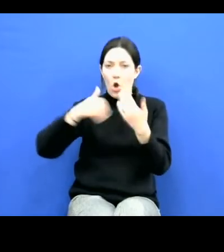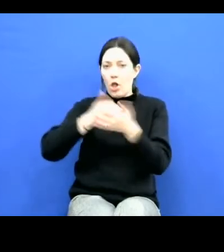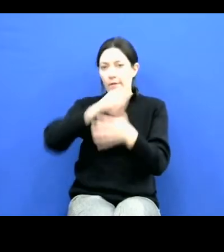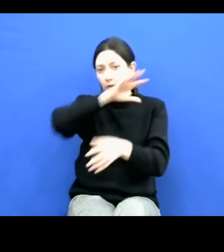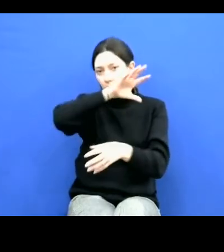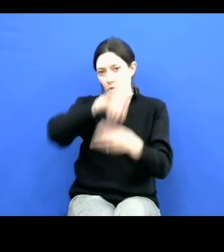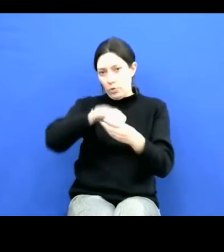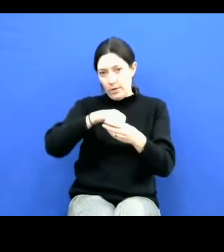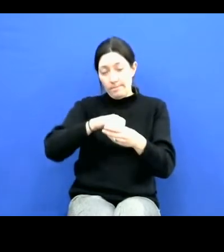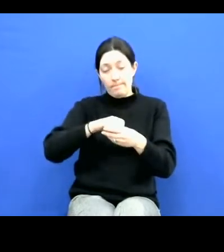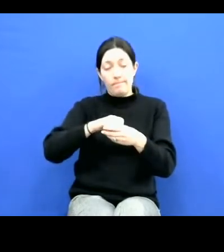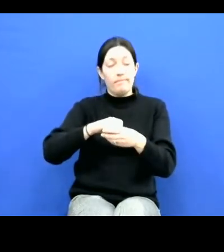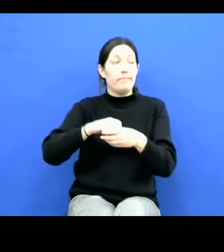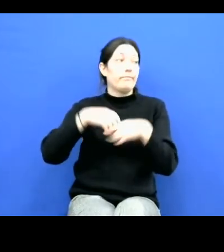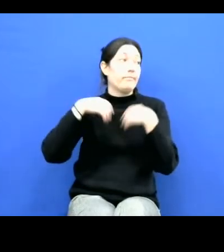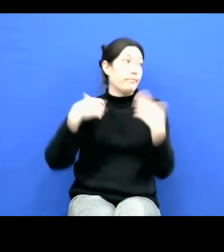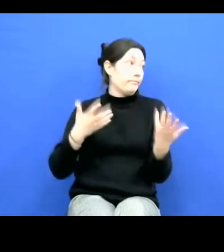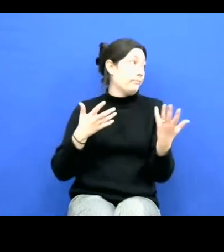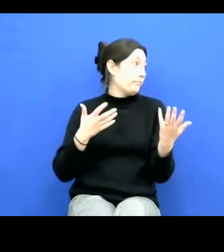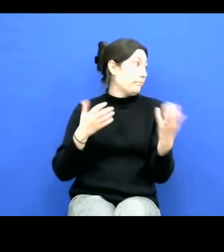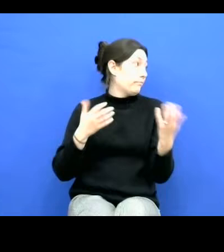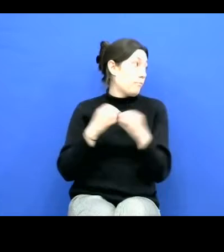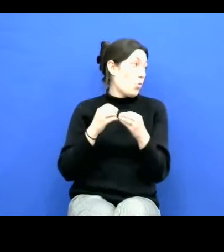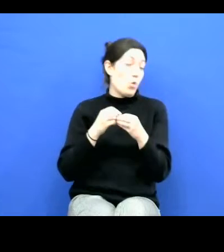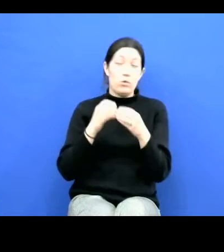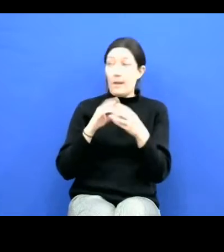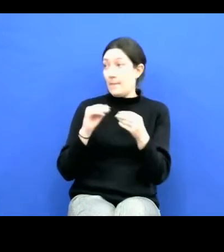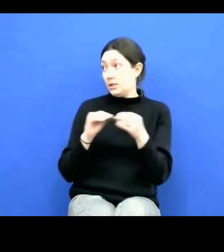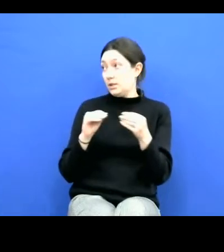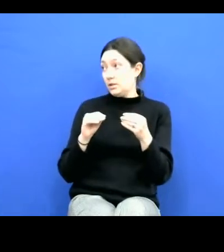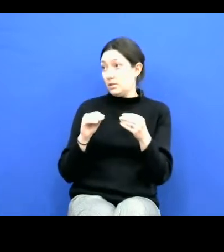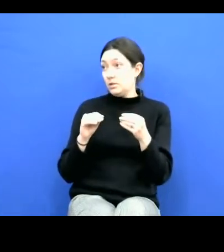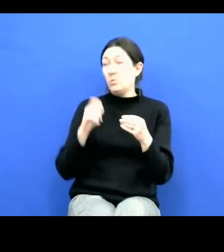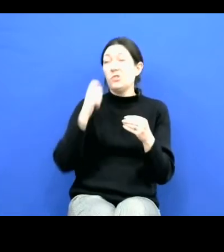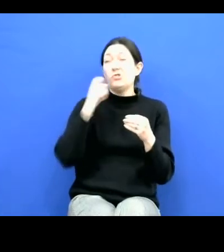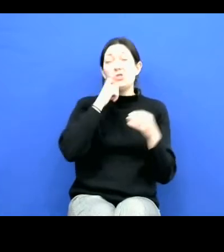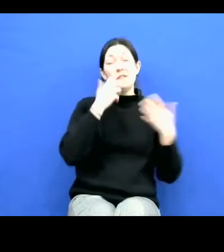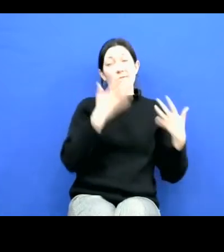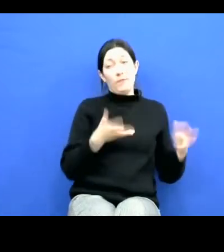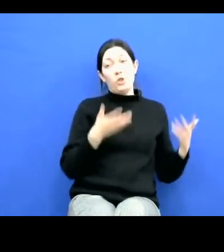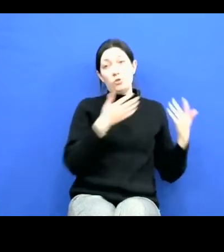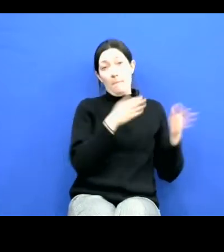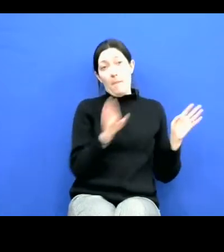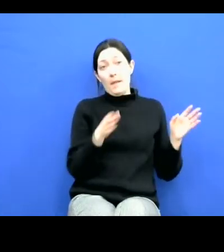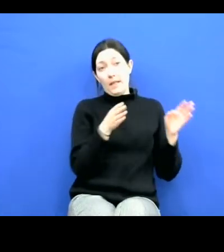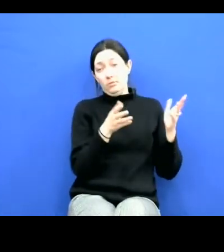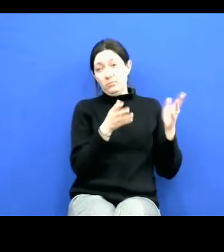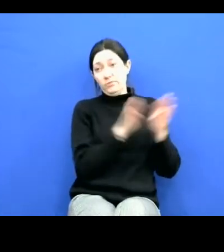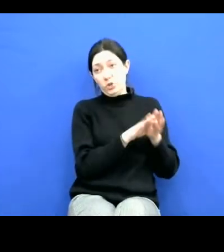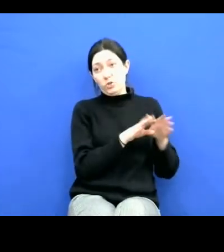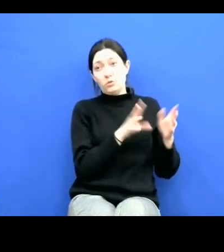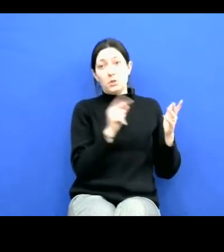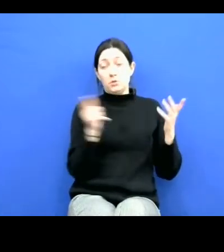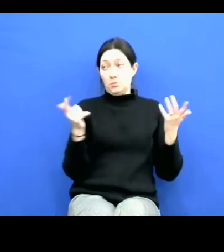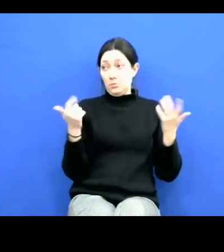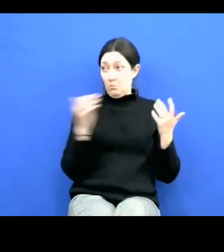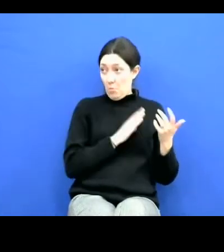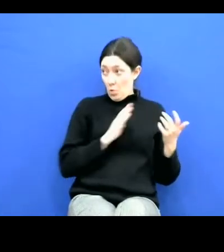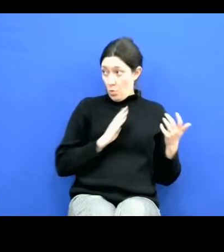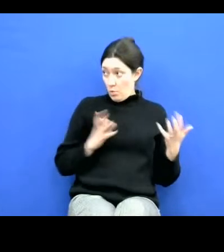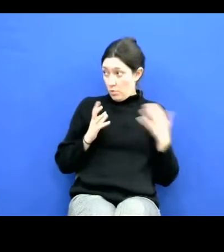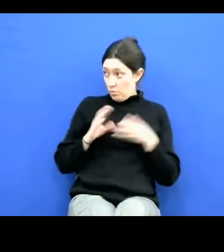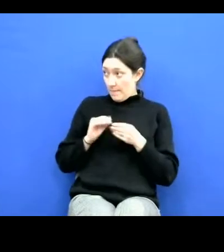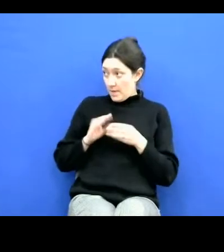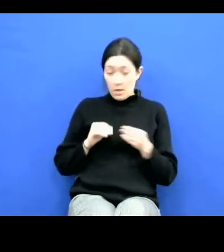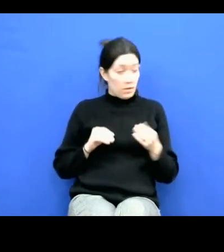any further comments? Again, we just completed the public hearing on this, but does anyone have any additional comments? I just would